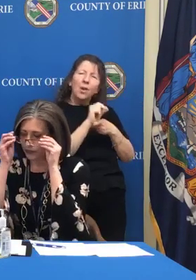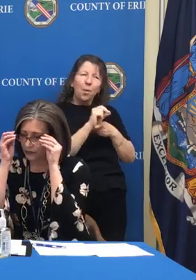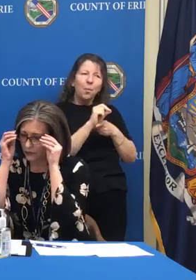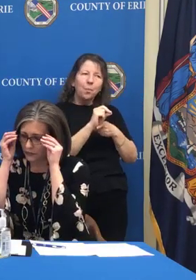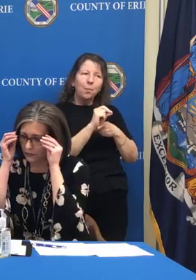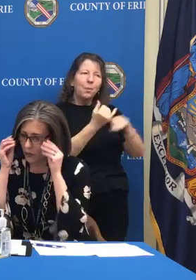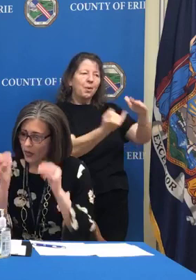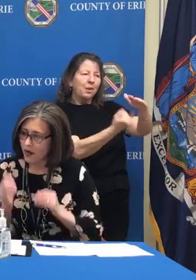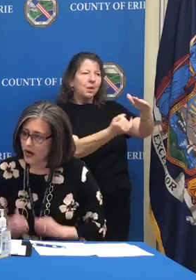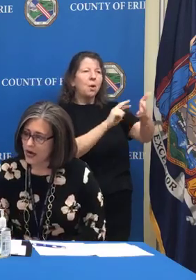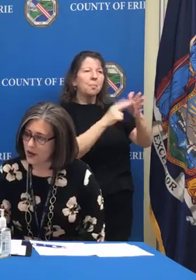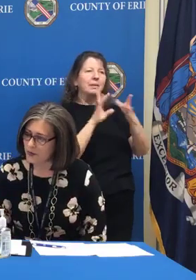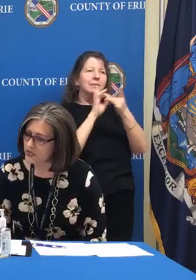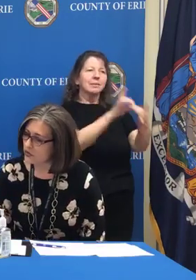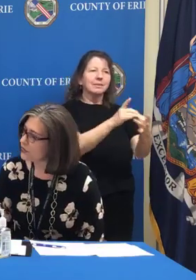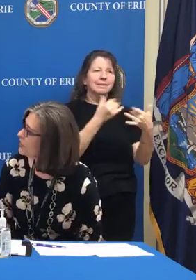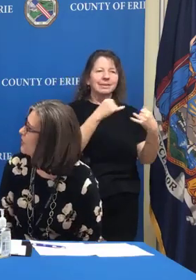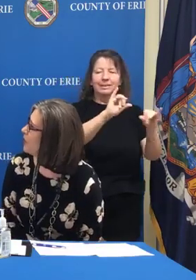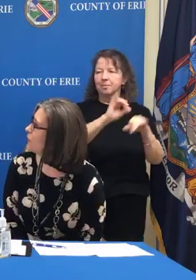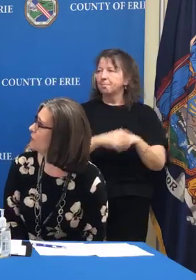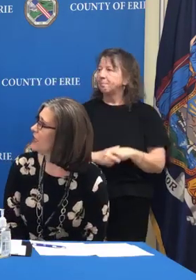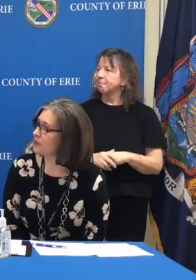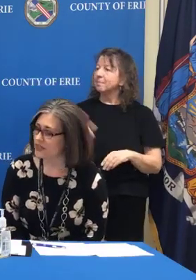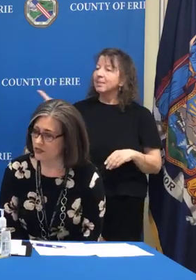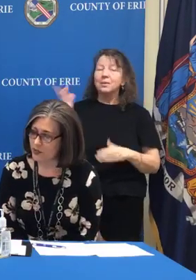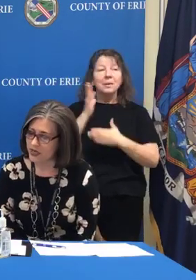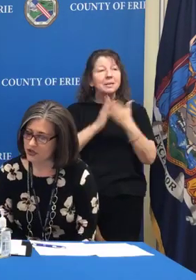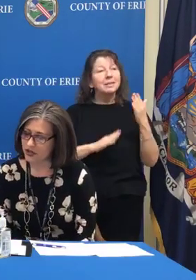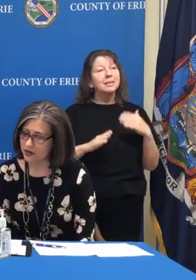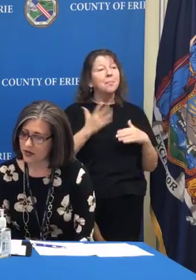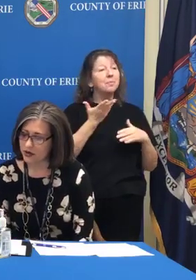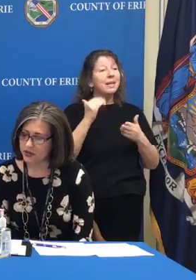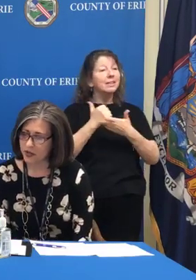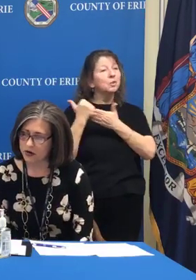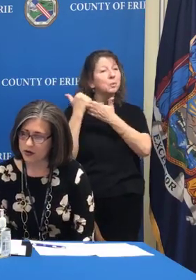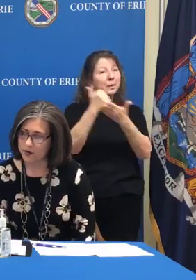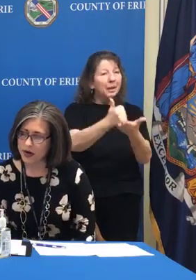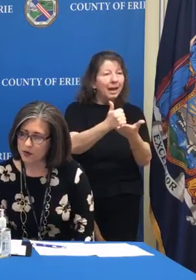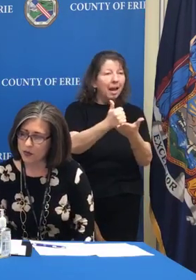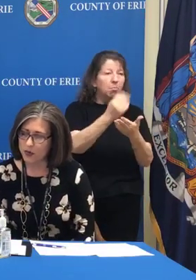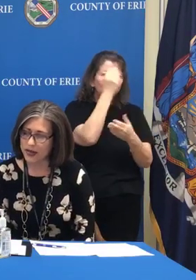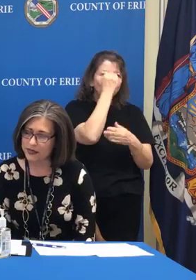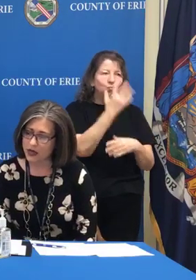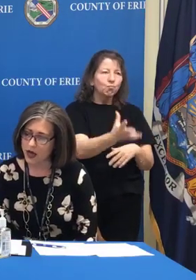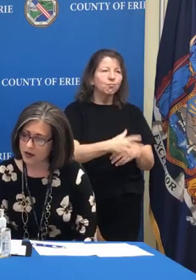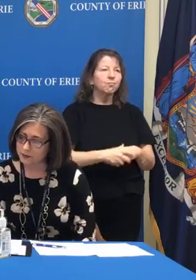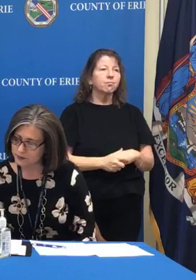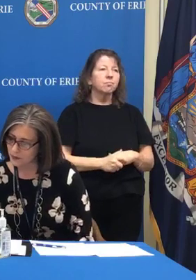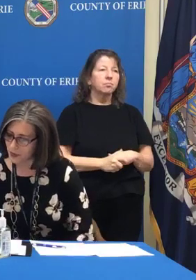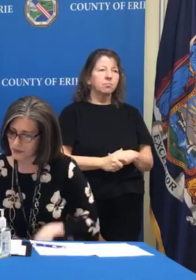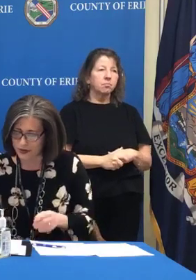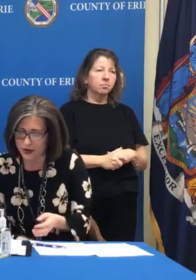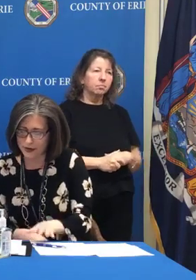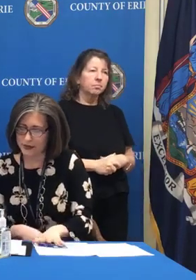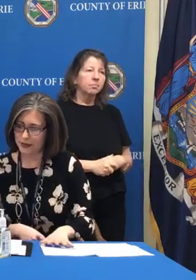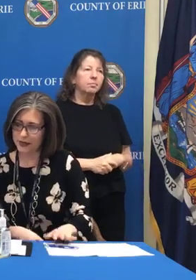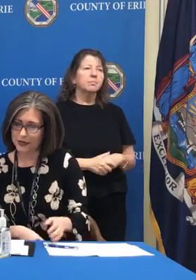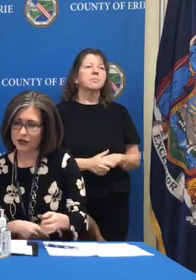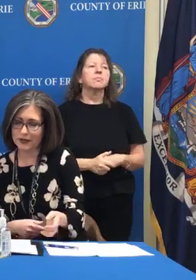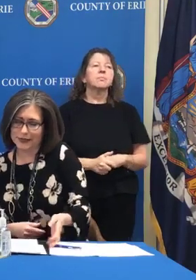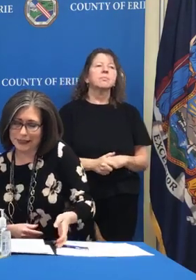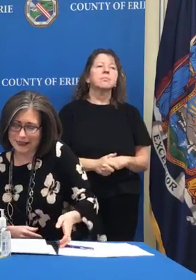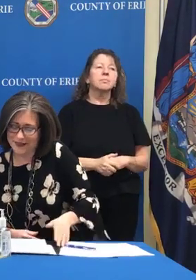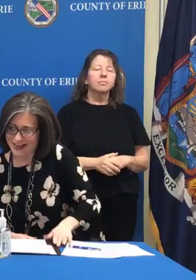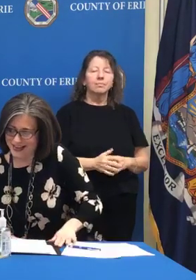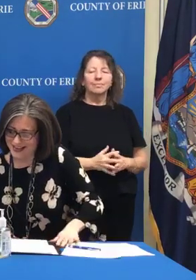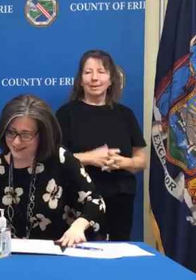support. So there's some helpful tips that are being shared here as part of the PowerPoint. Sorry, can I